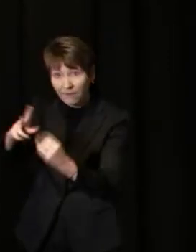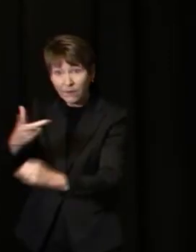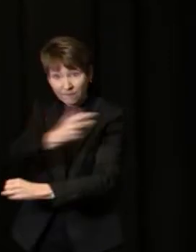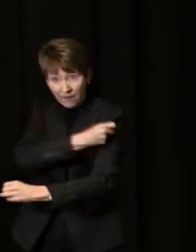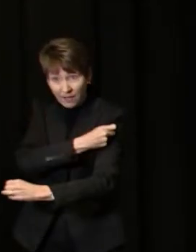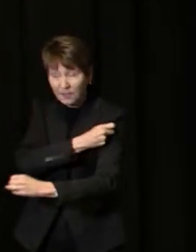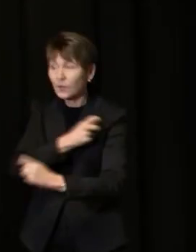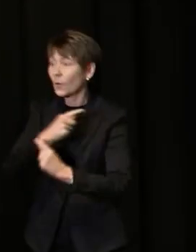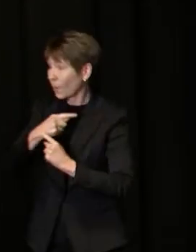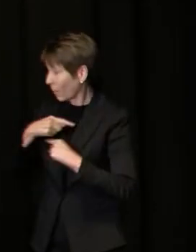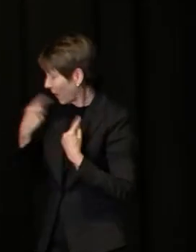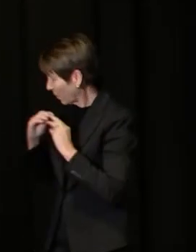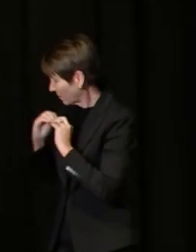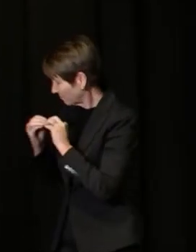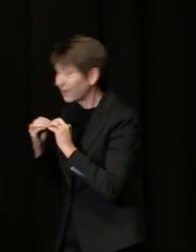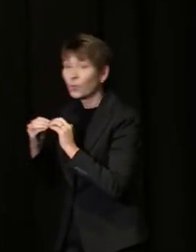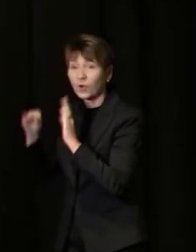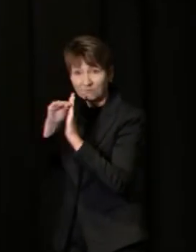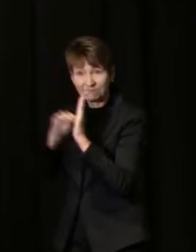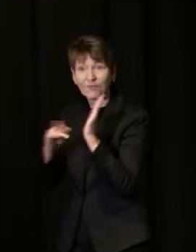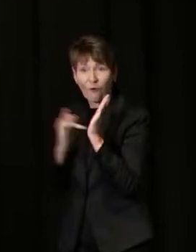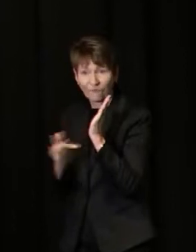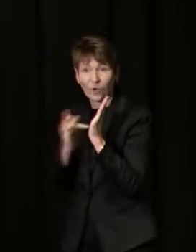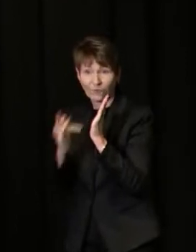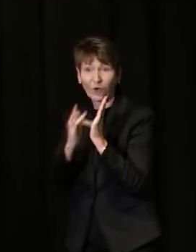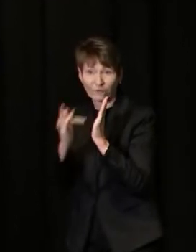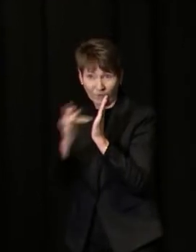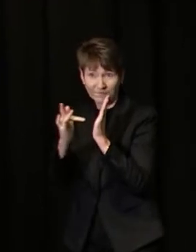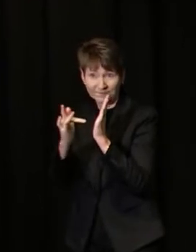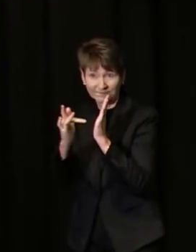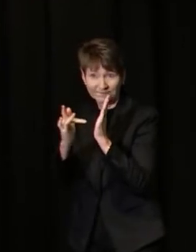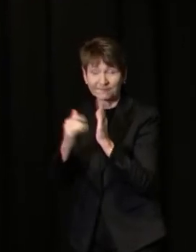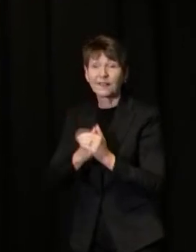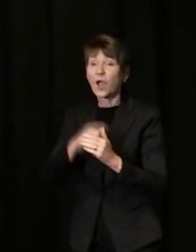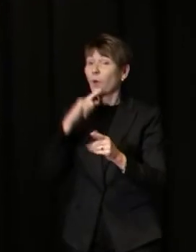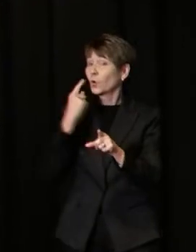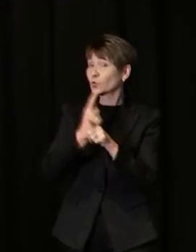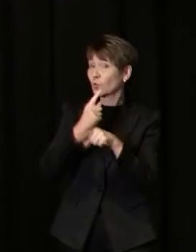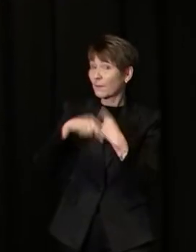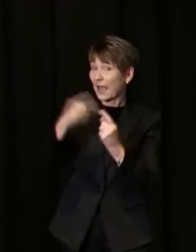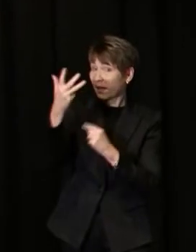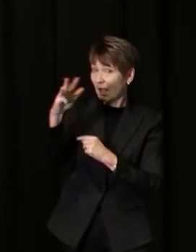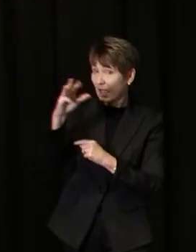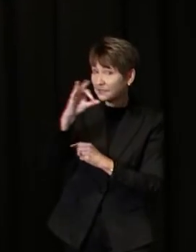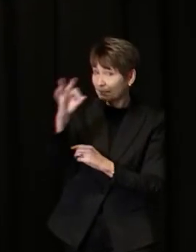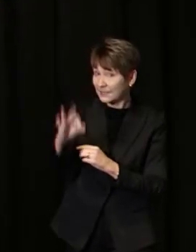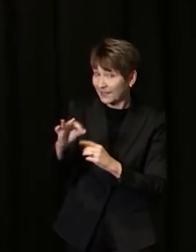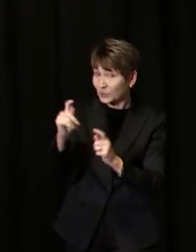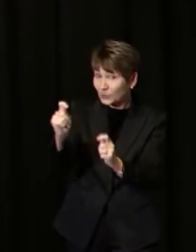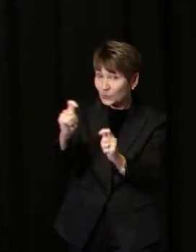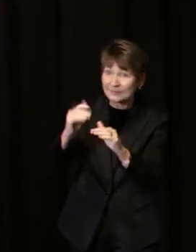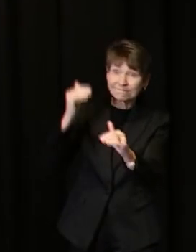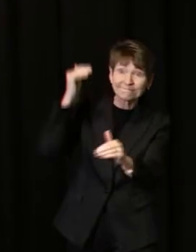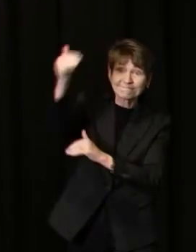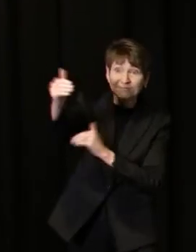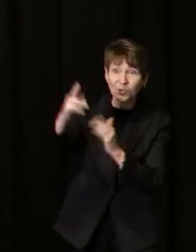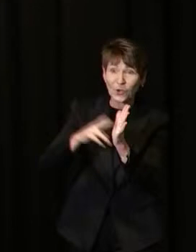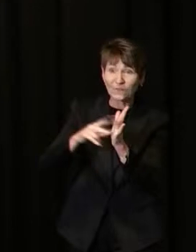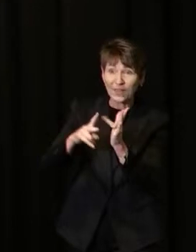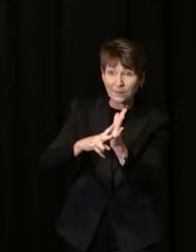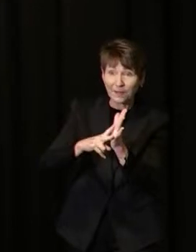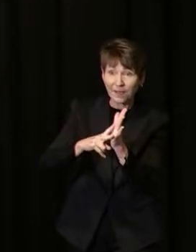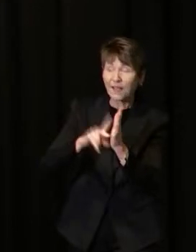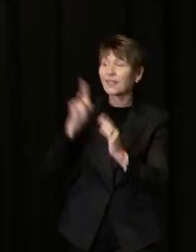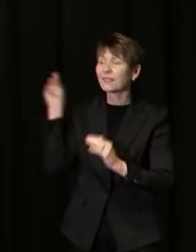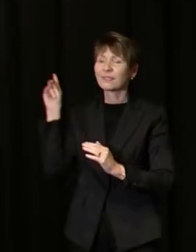quickly run through the numbers of the day, and then I'm going to talk about what happens when we get to 90%, and then Martin is going to speak about what happens from the end of